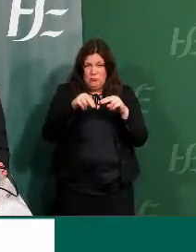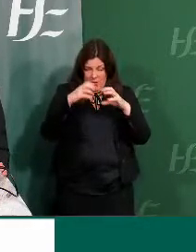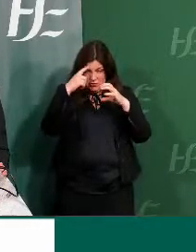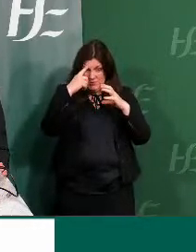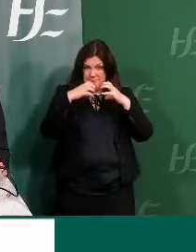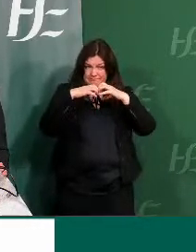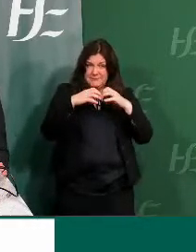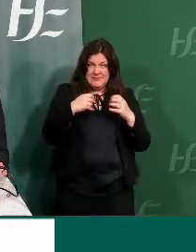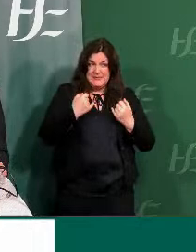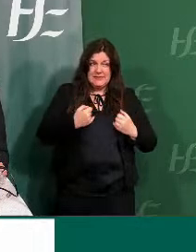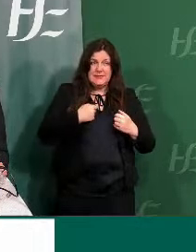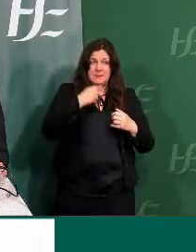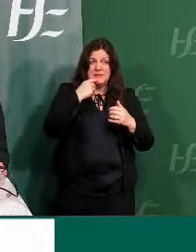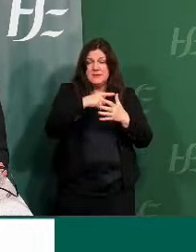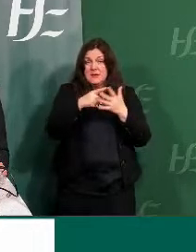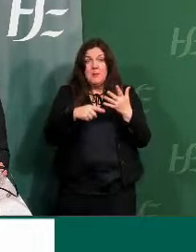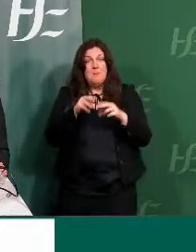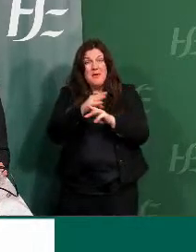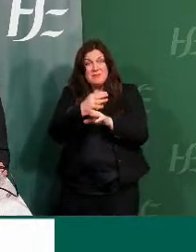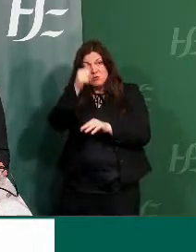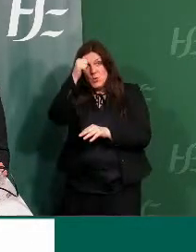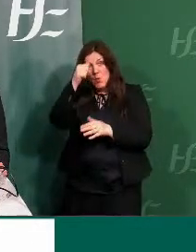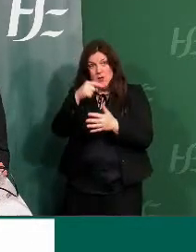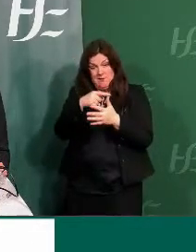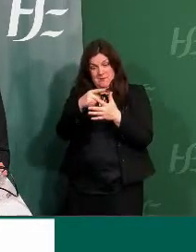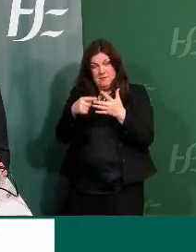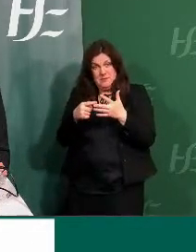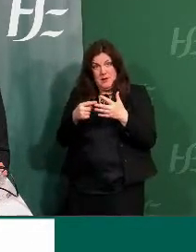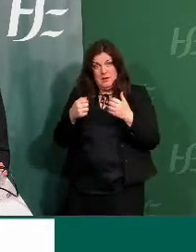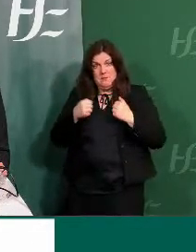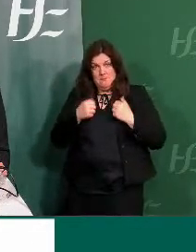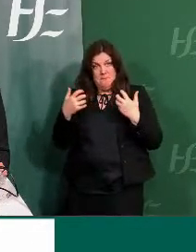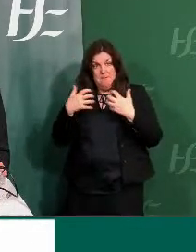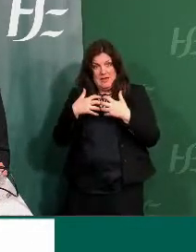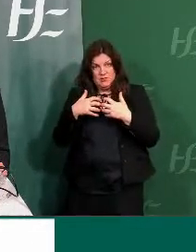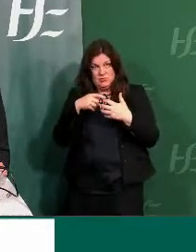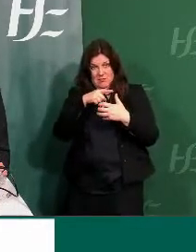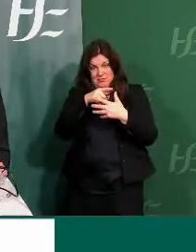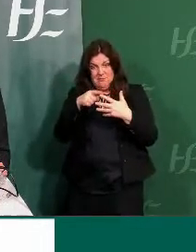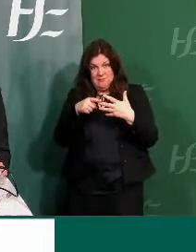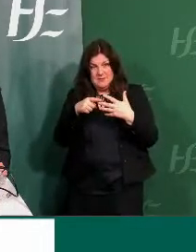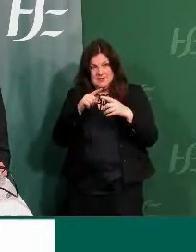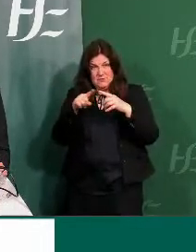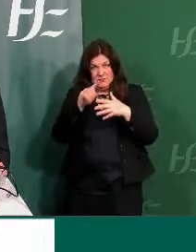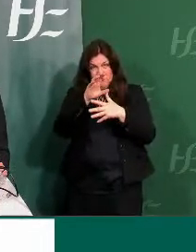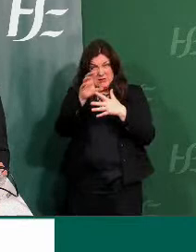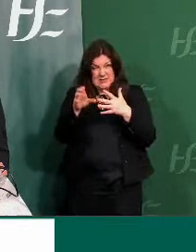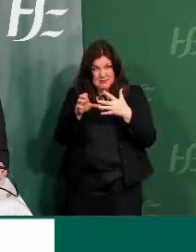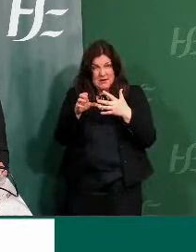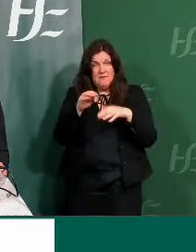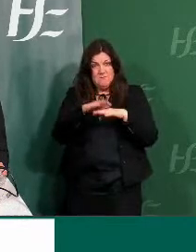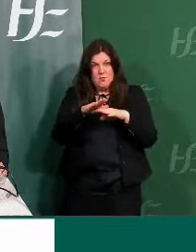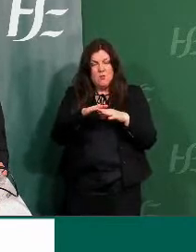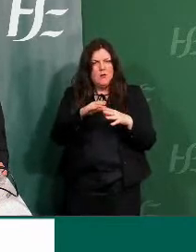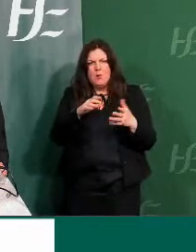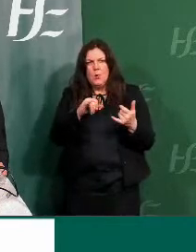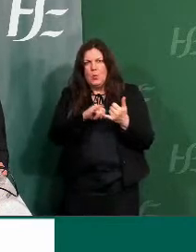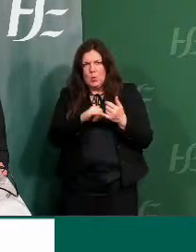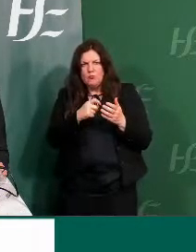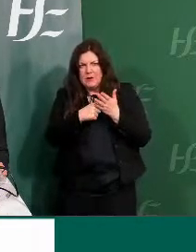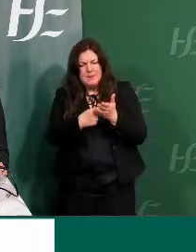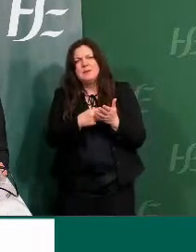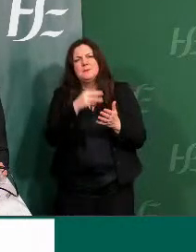parents feel their children fit into any of these categories, NIAC would strongly recommend that they consider vaccinating their children if they're the ages of 5 to